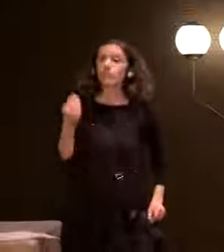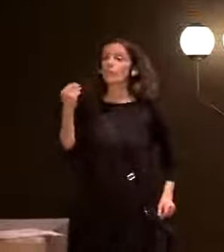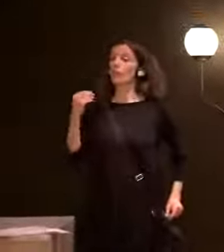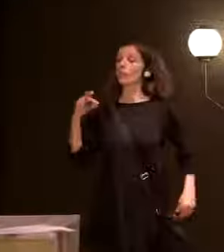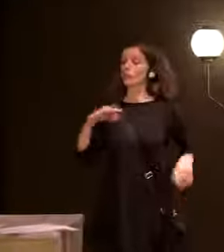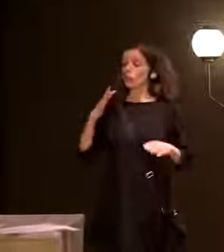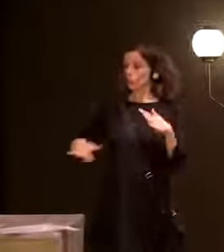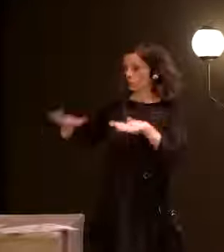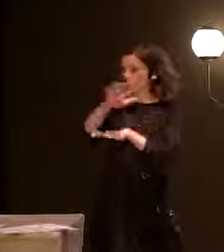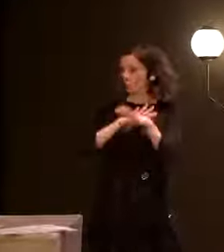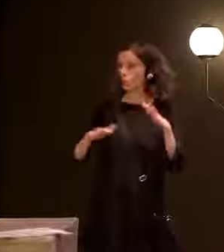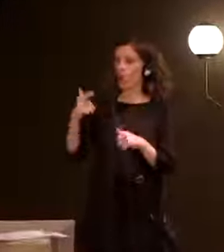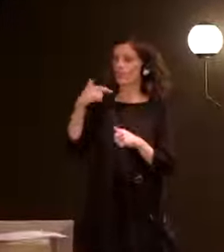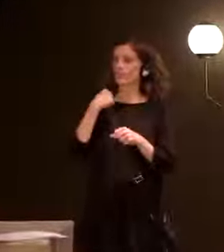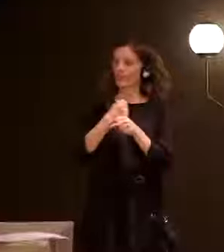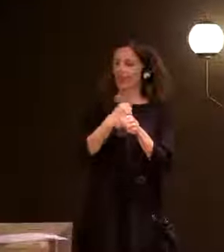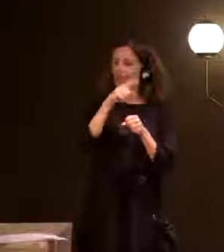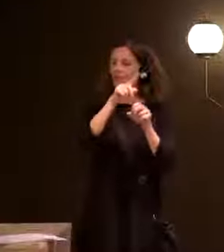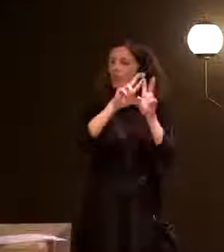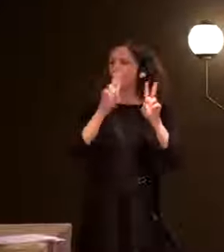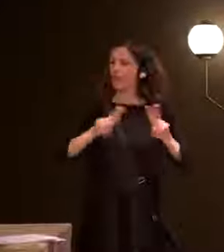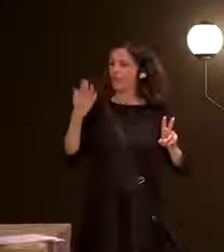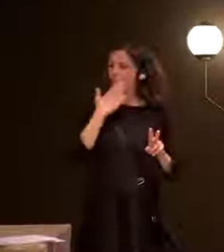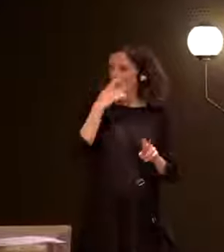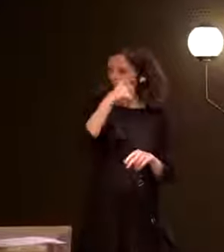teacher, and I used to work at the French school.